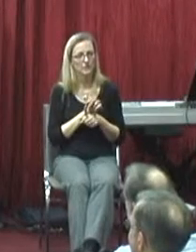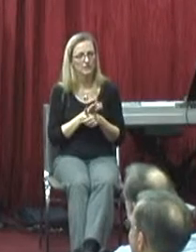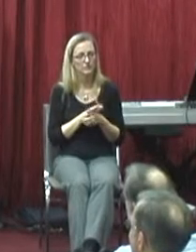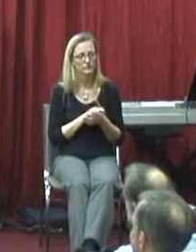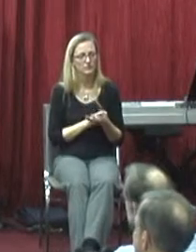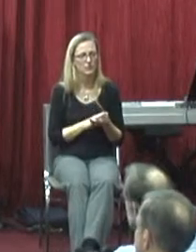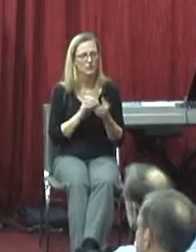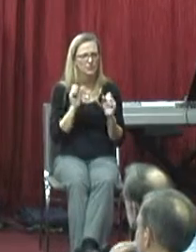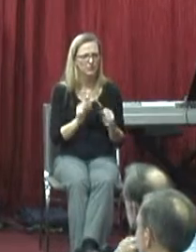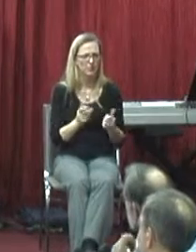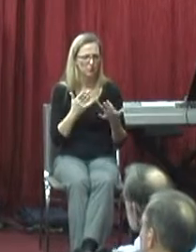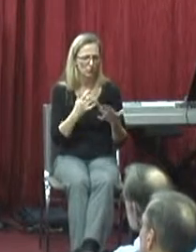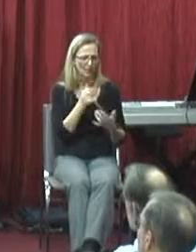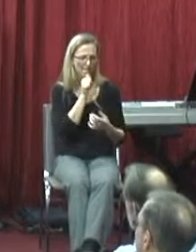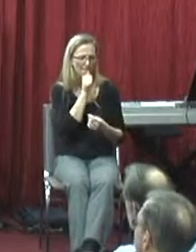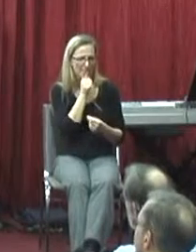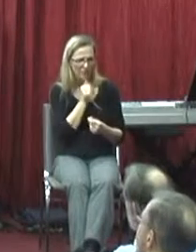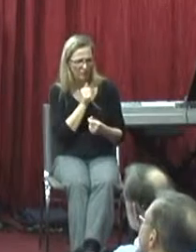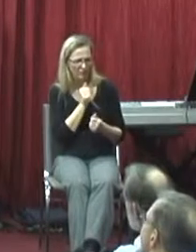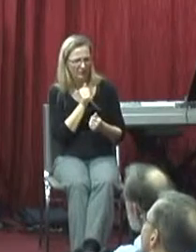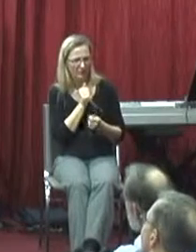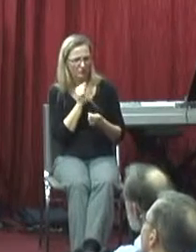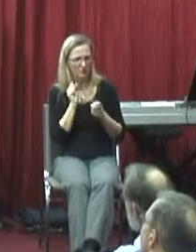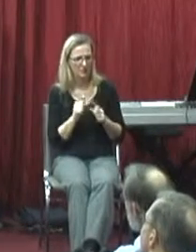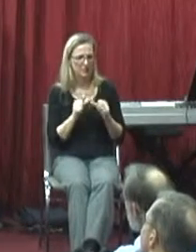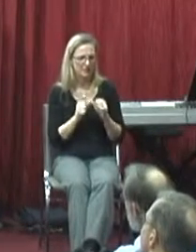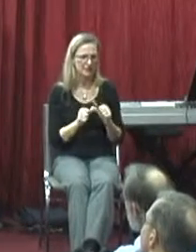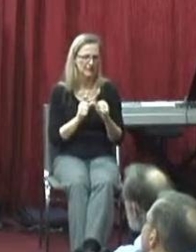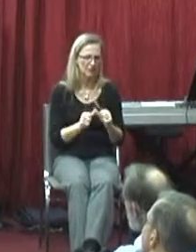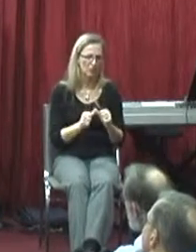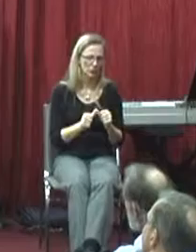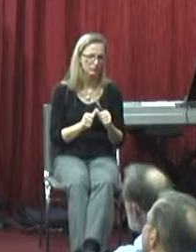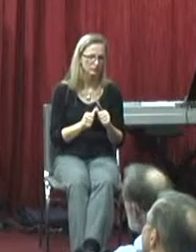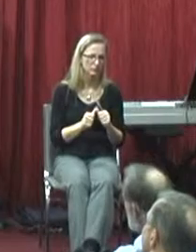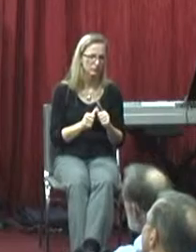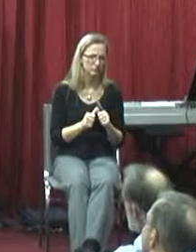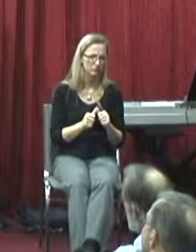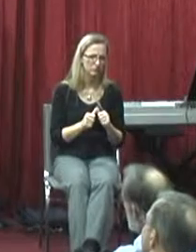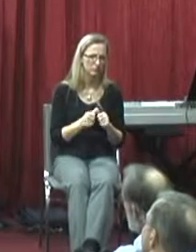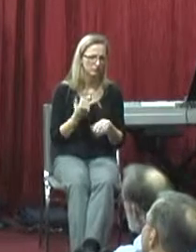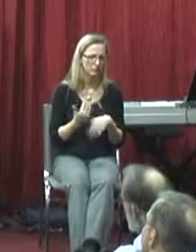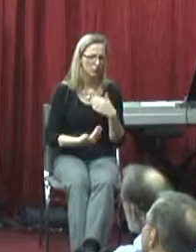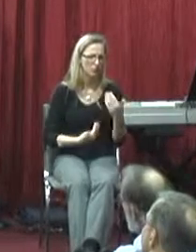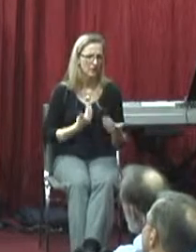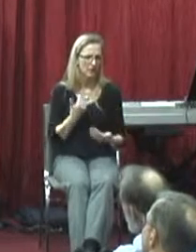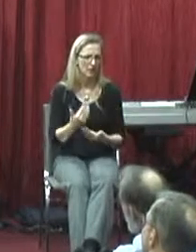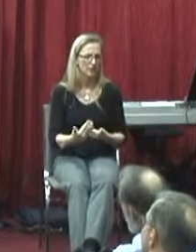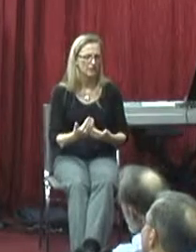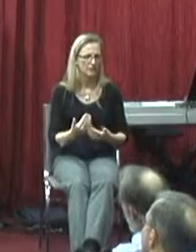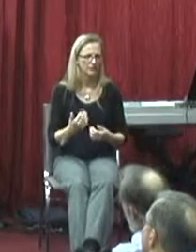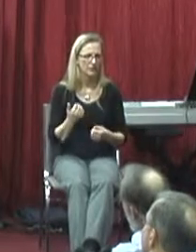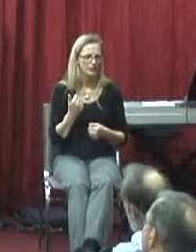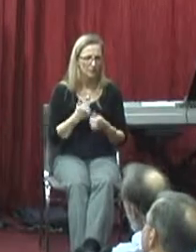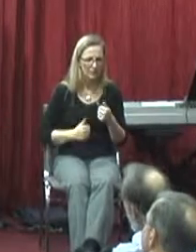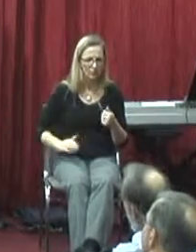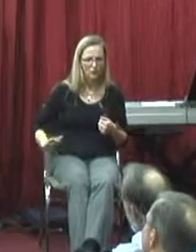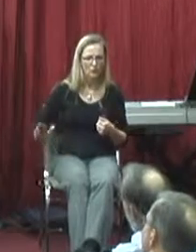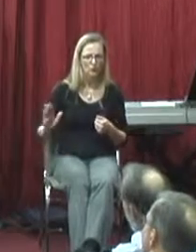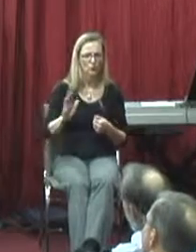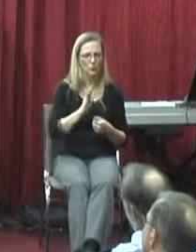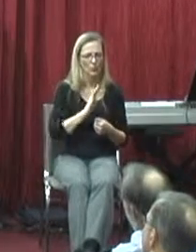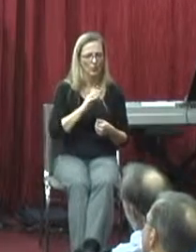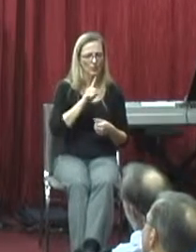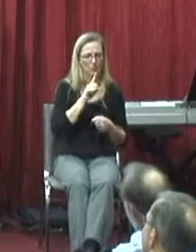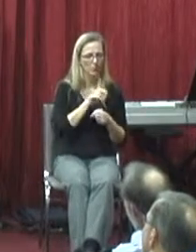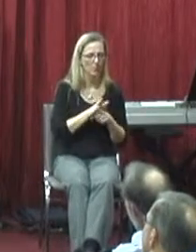wait patiently for them, to be able to continue pressing on toward his higher calling and toward your each individual promised land